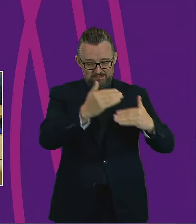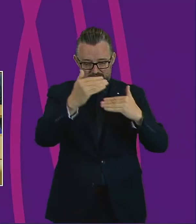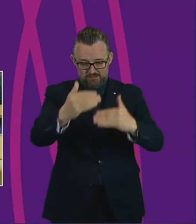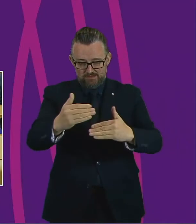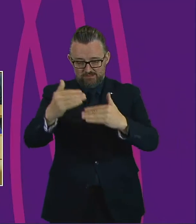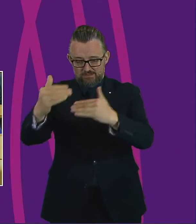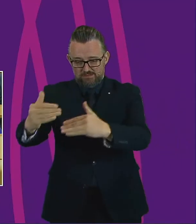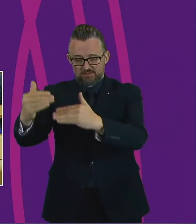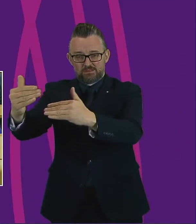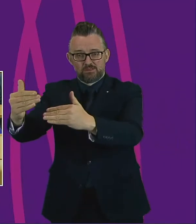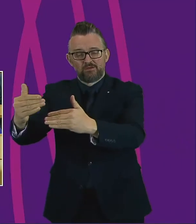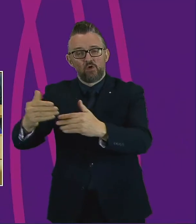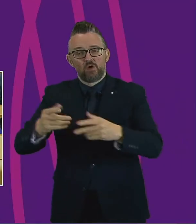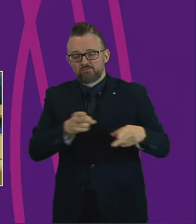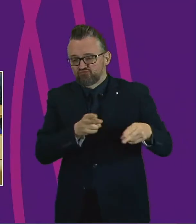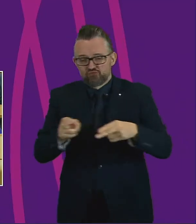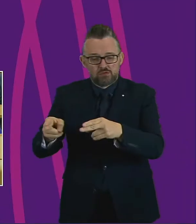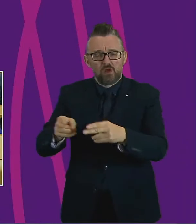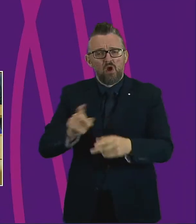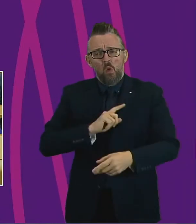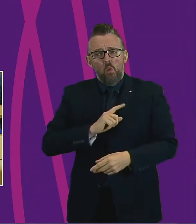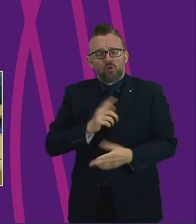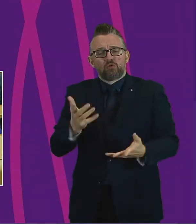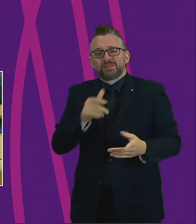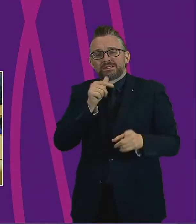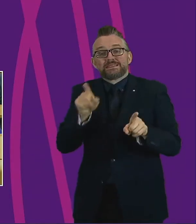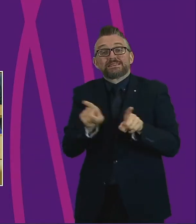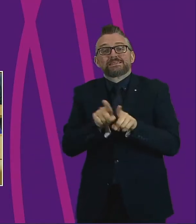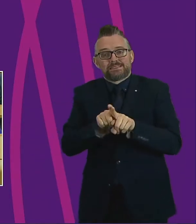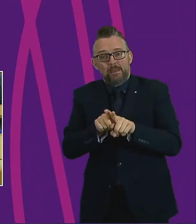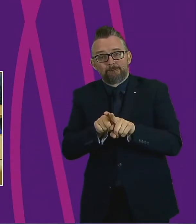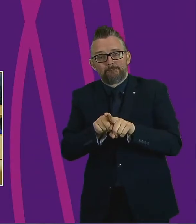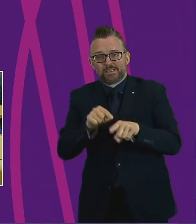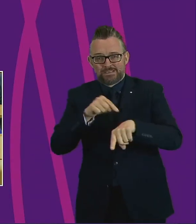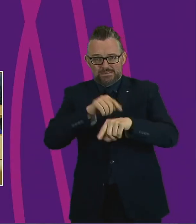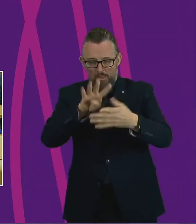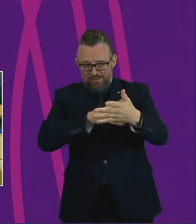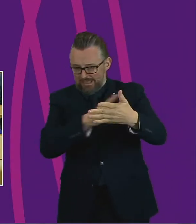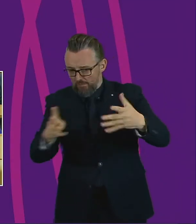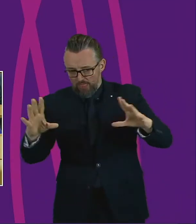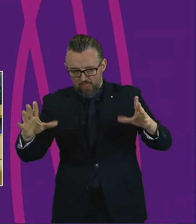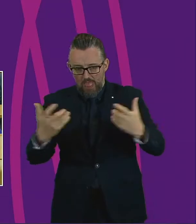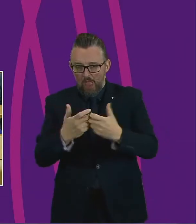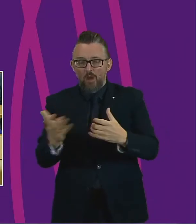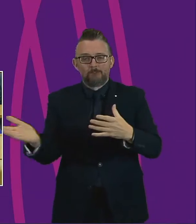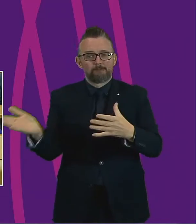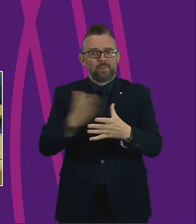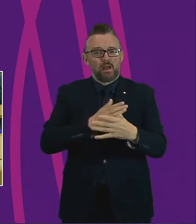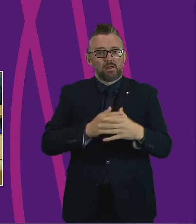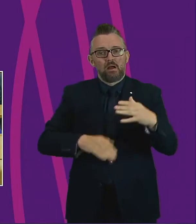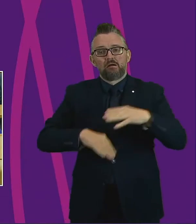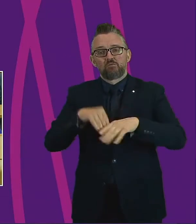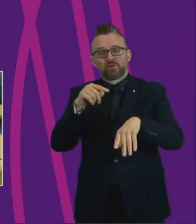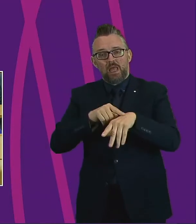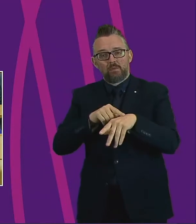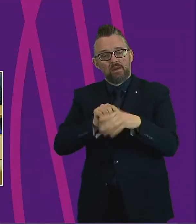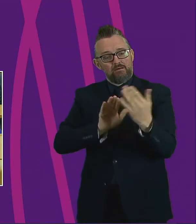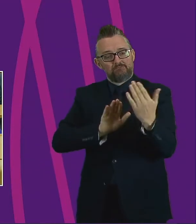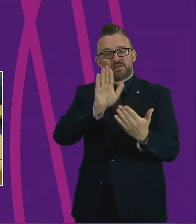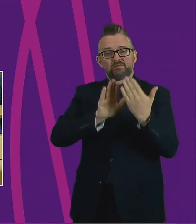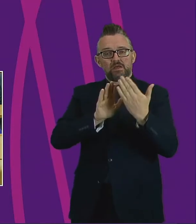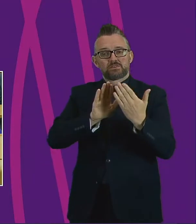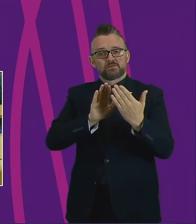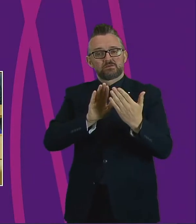economy, why can't you publish a detailed route map and a timetable for a return to full-time, face-to-face